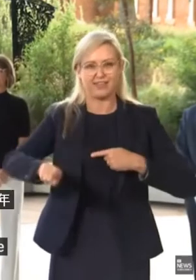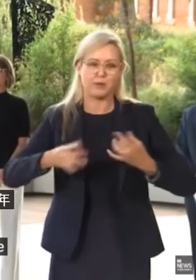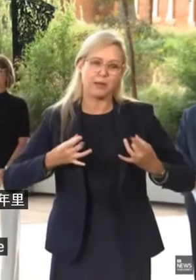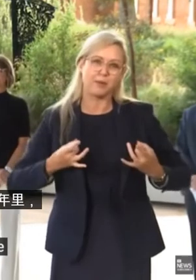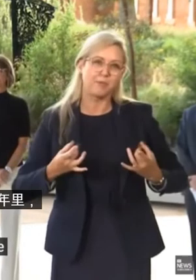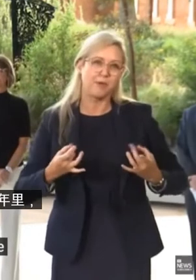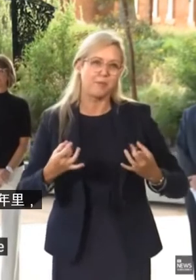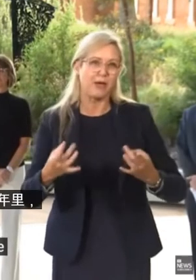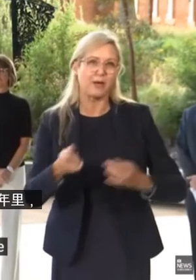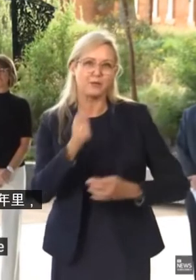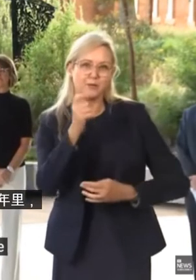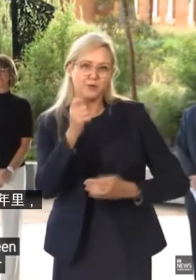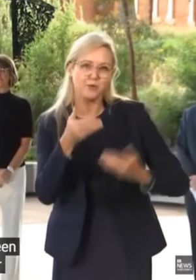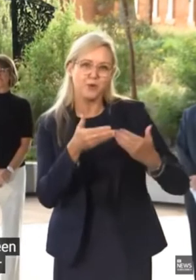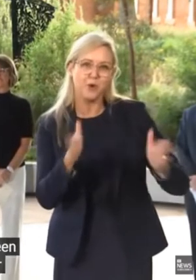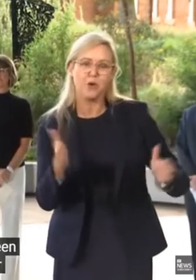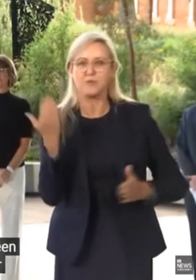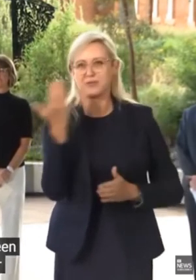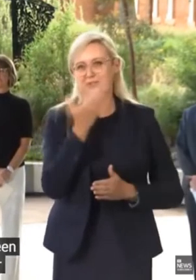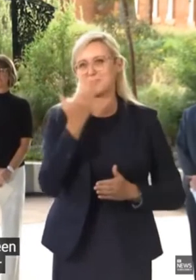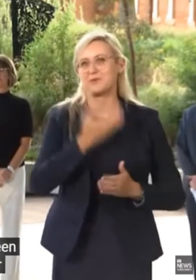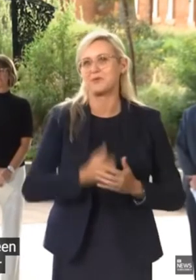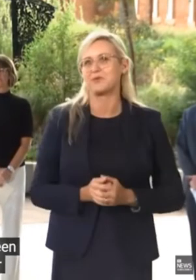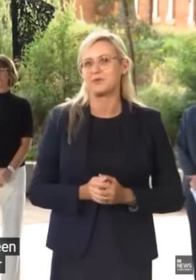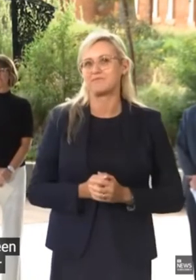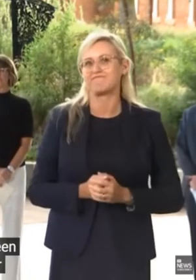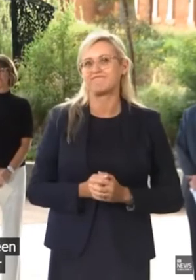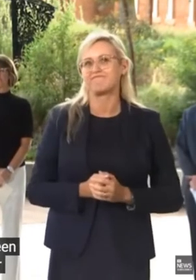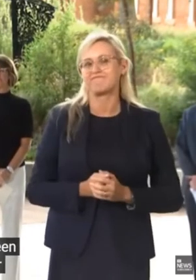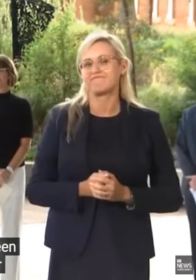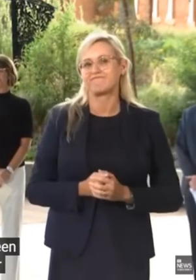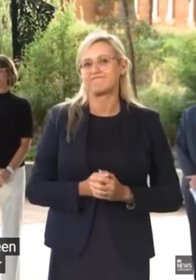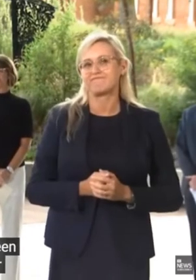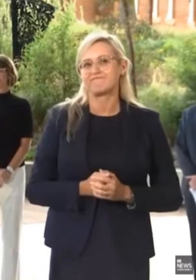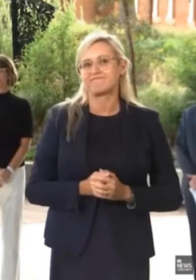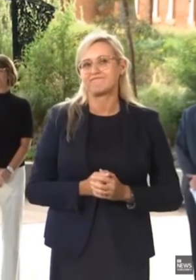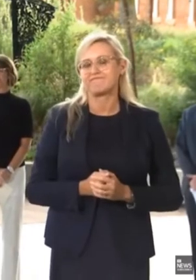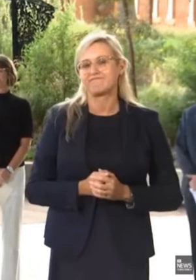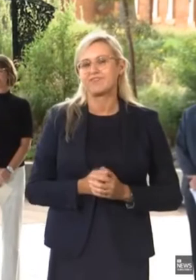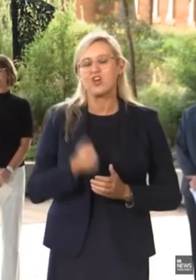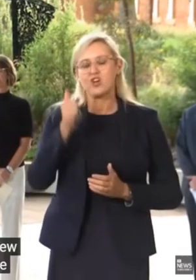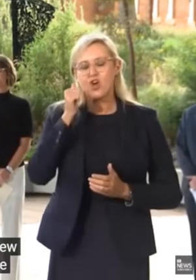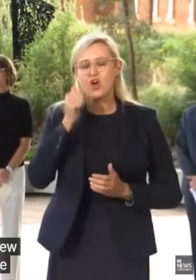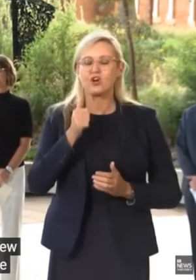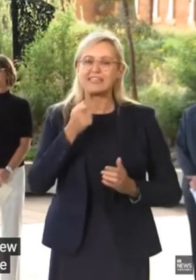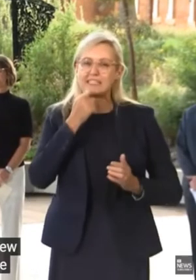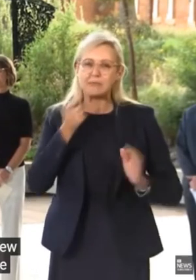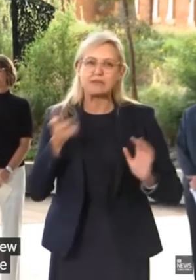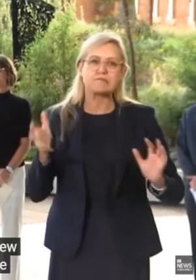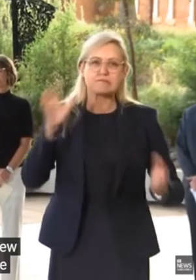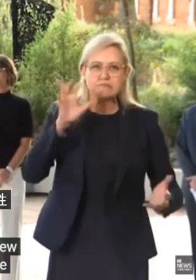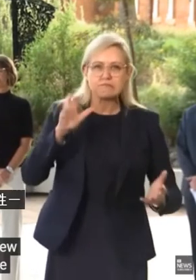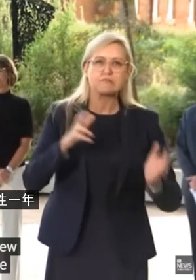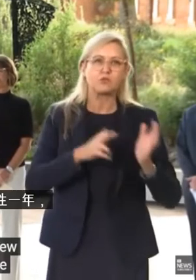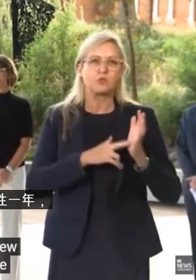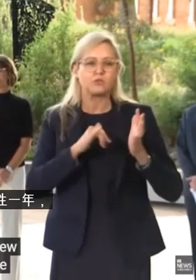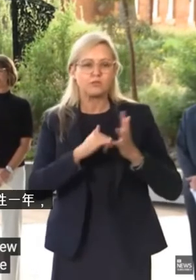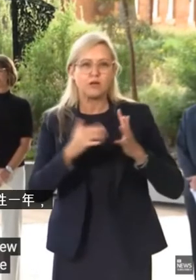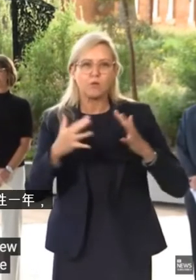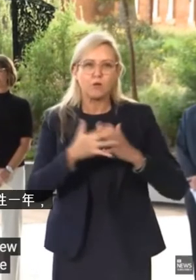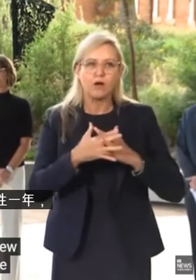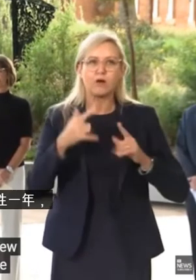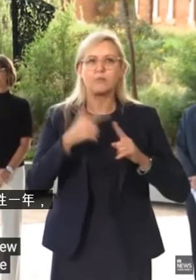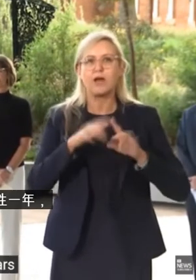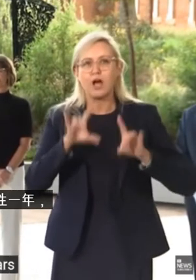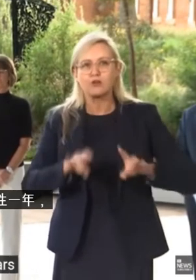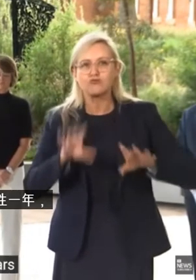for another year of school. It's been obviously a disruptive year in our education system in New South Wales and around the